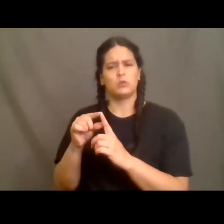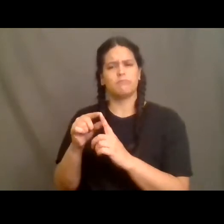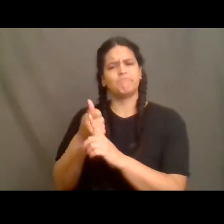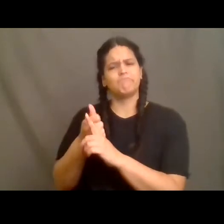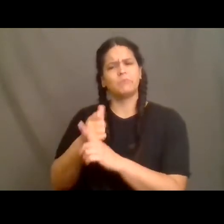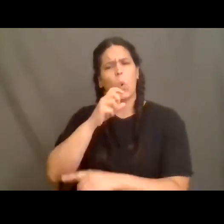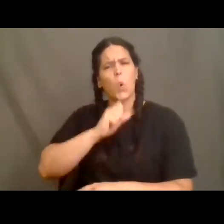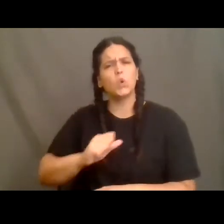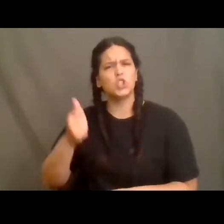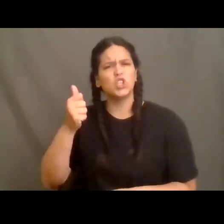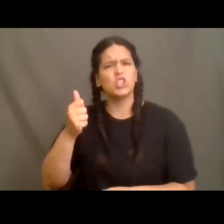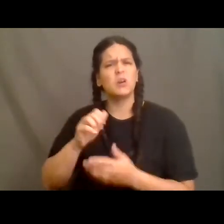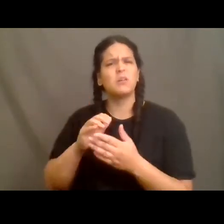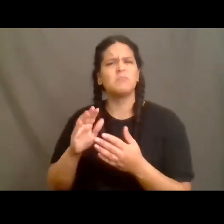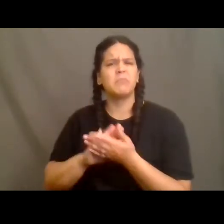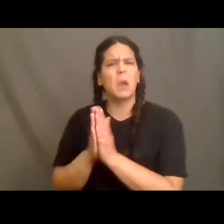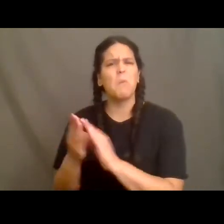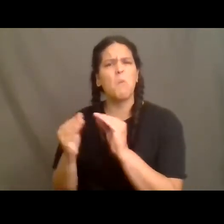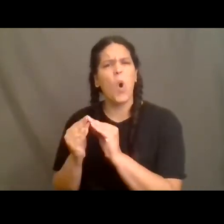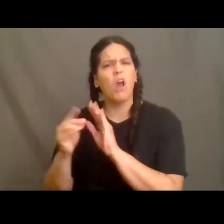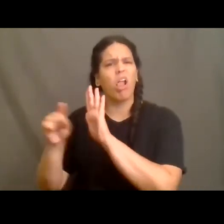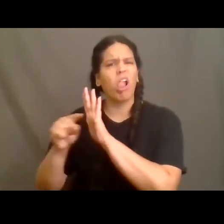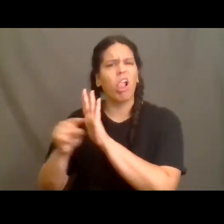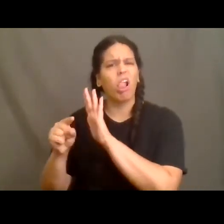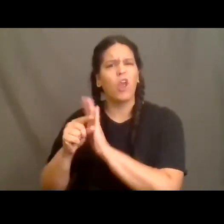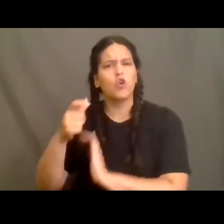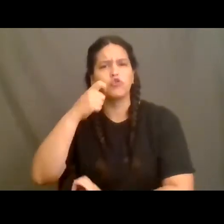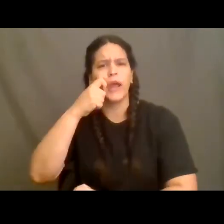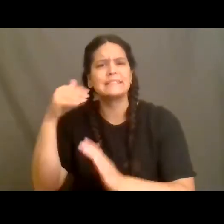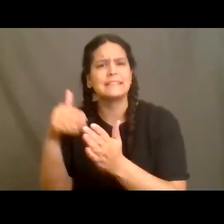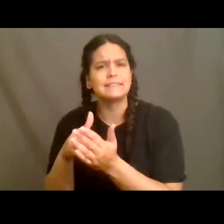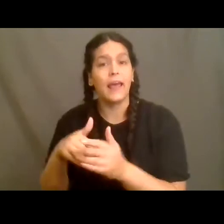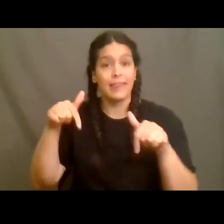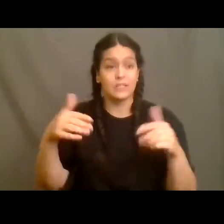has become a derogatory racist term. And so this new term I looked into,